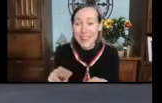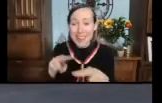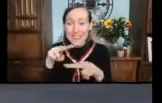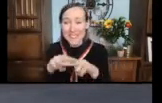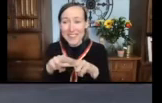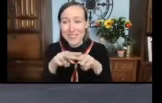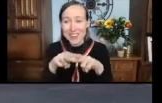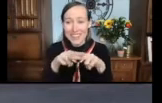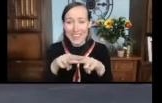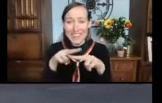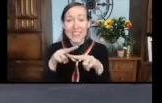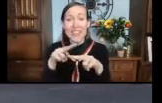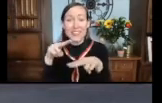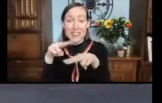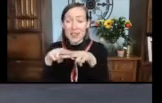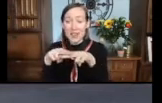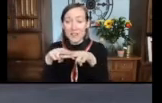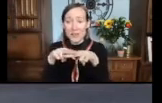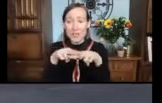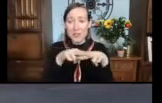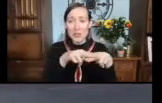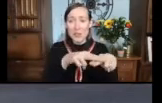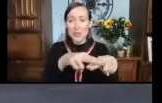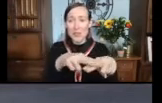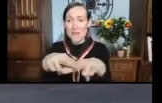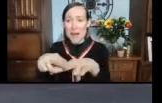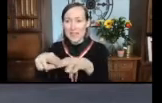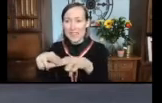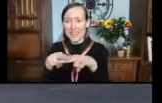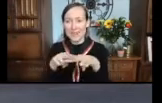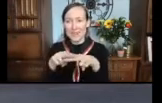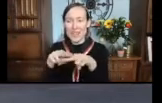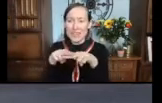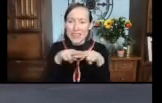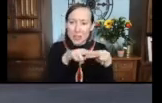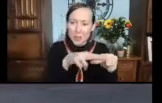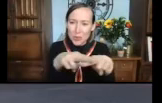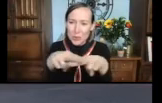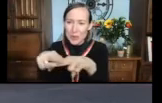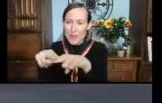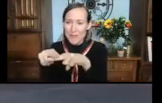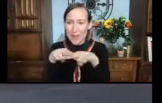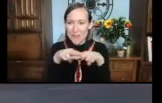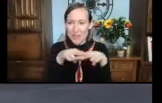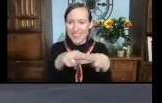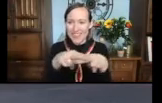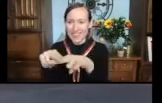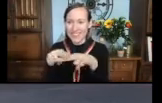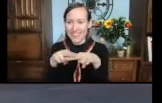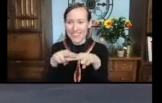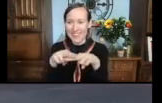letter F, that's right, guys. The letter F is going to be used for family, like a group, a